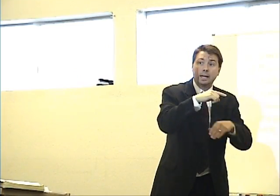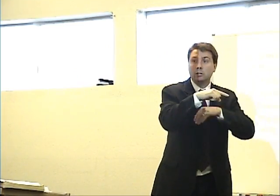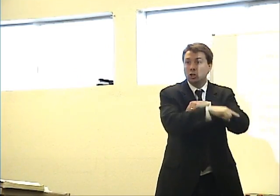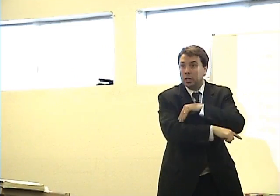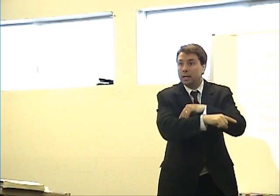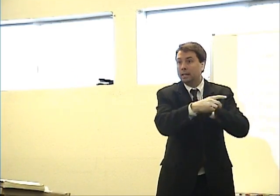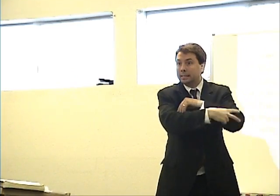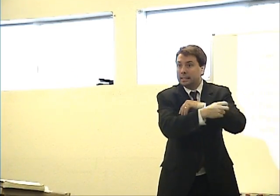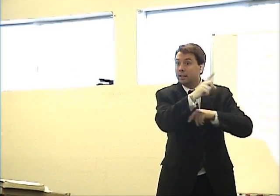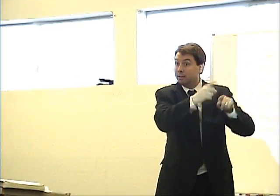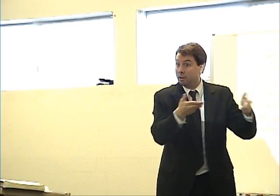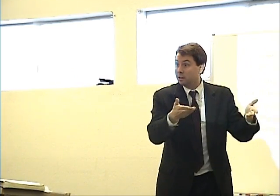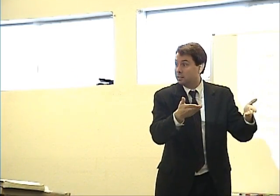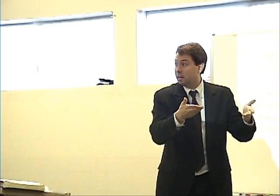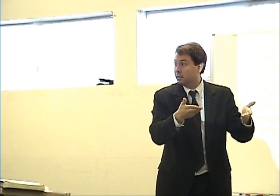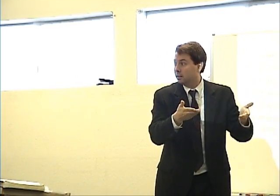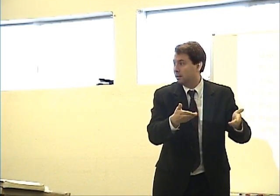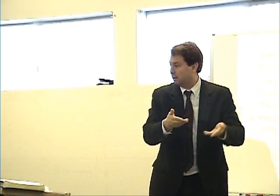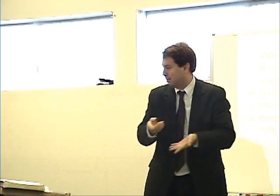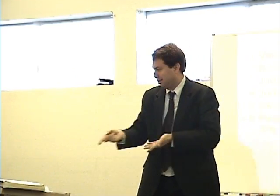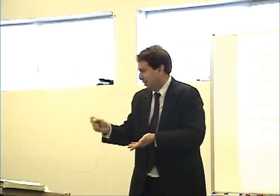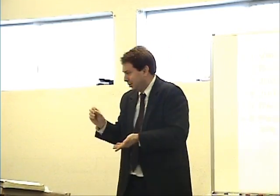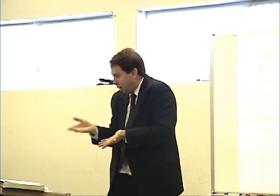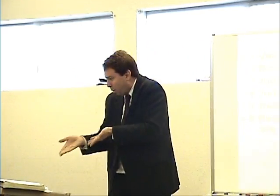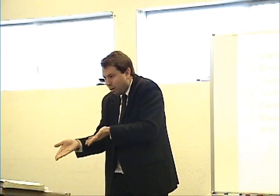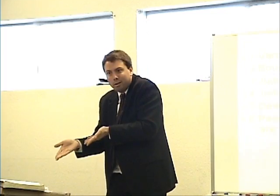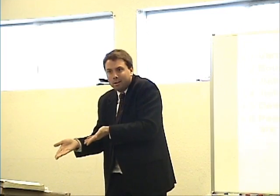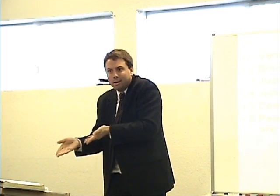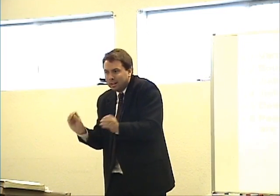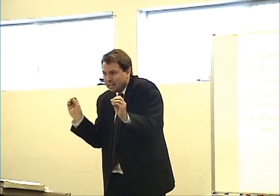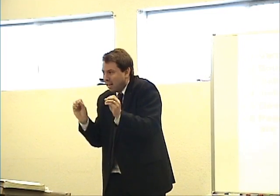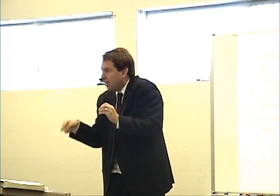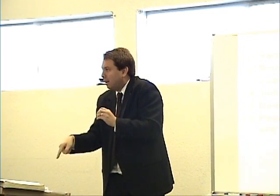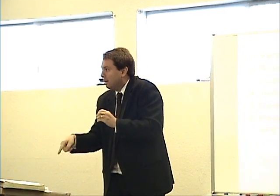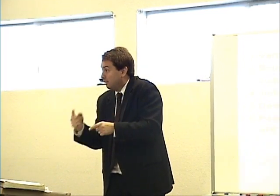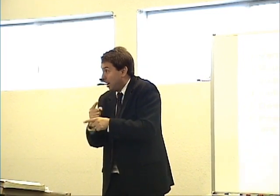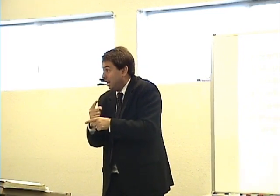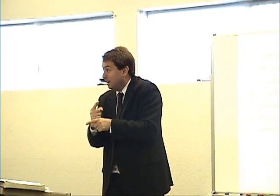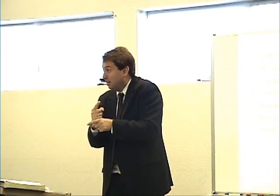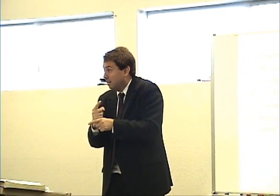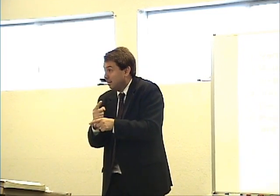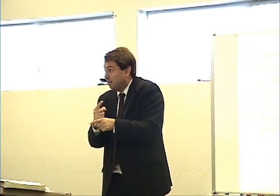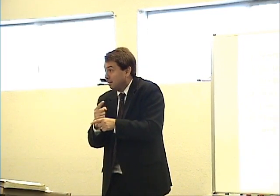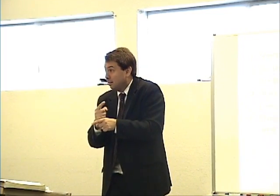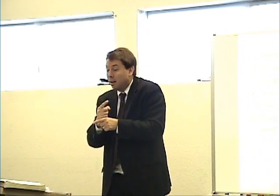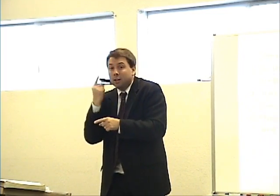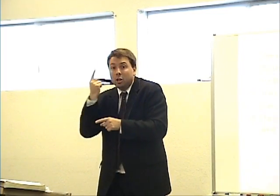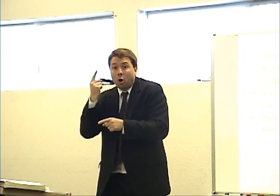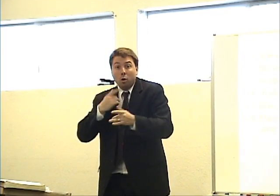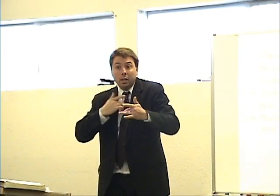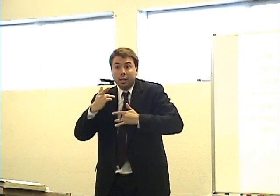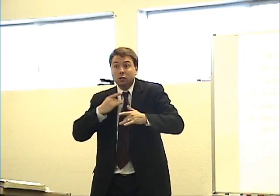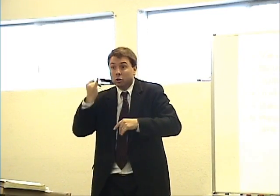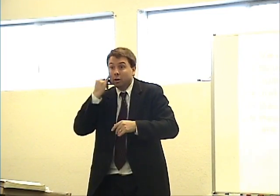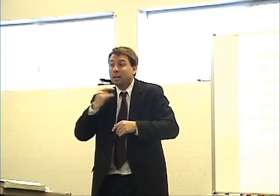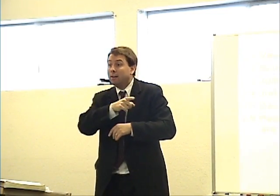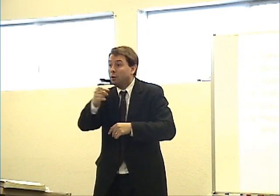and cheating and stealing various things, so it's nothing, right? The only concern, if you